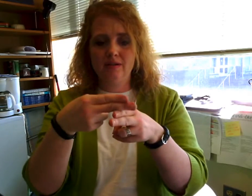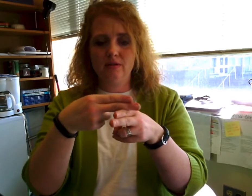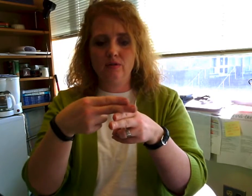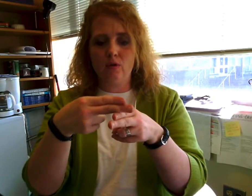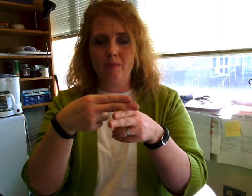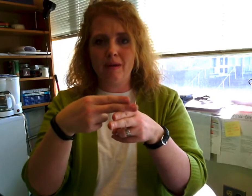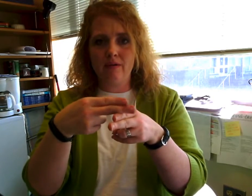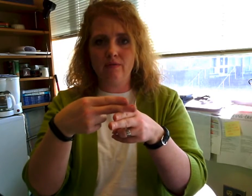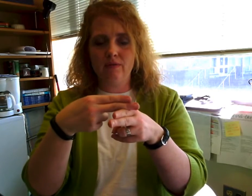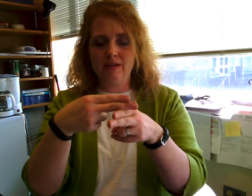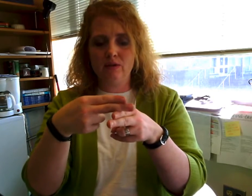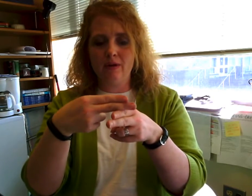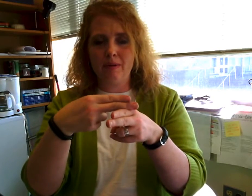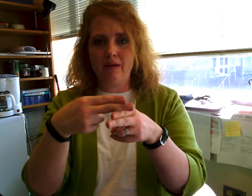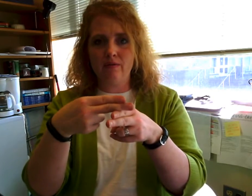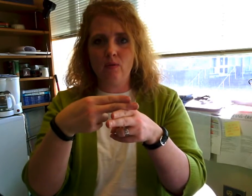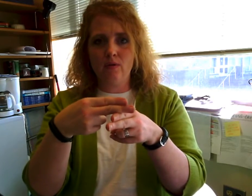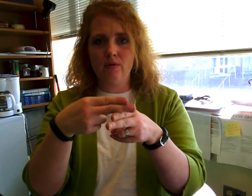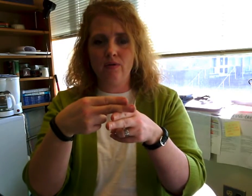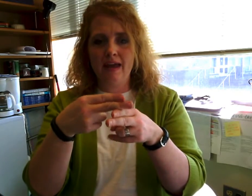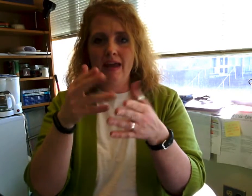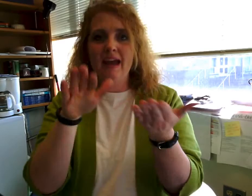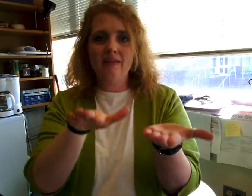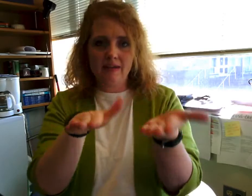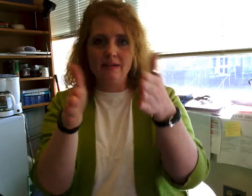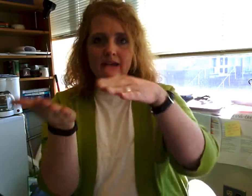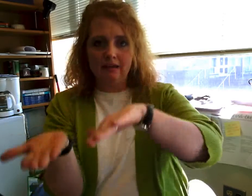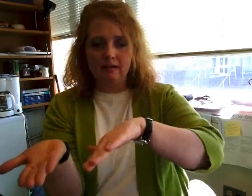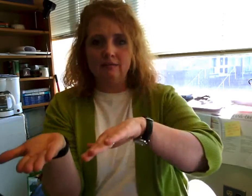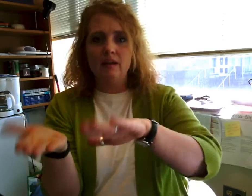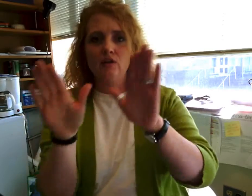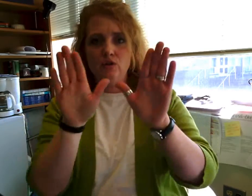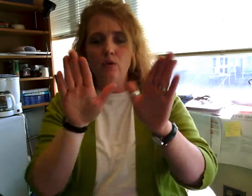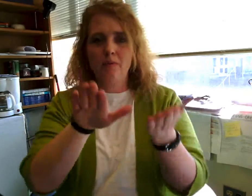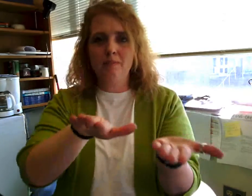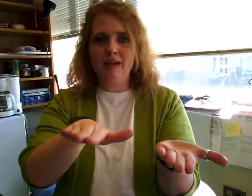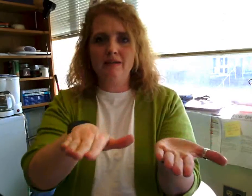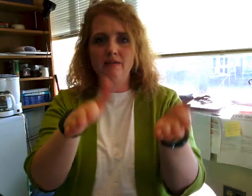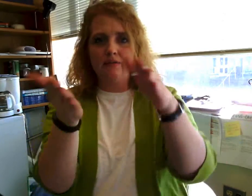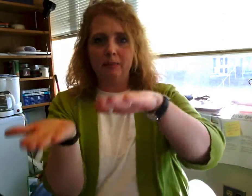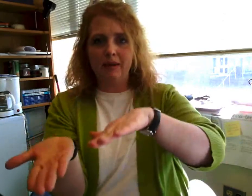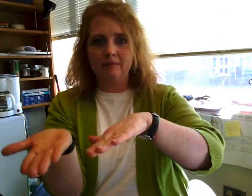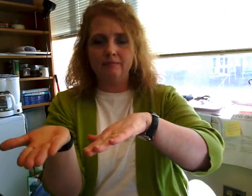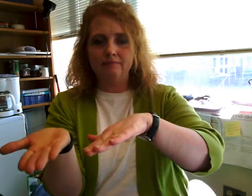H's going back and forth, and then dead, 2 open B's flipping.